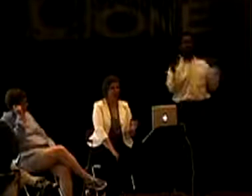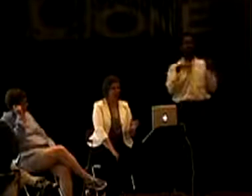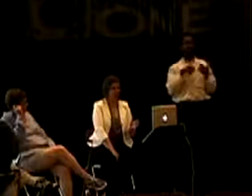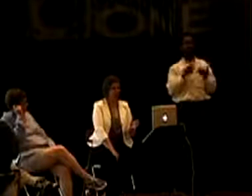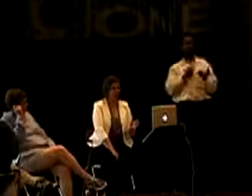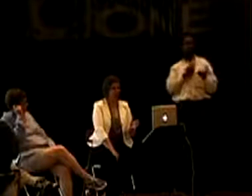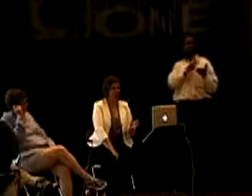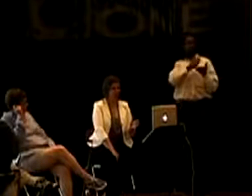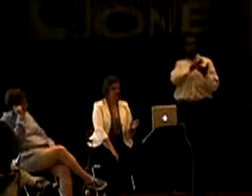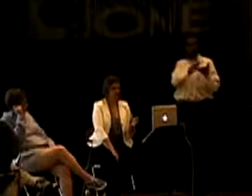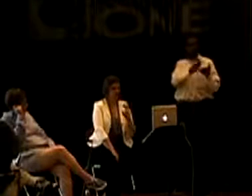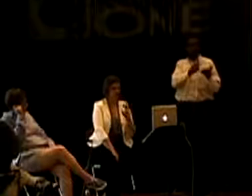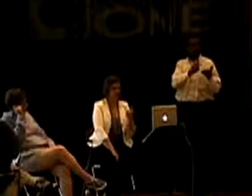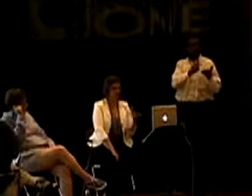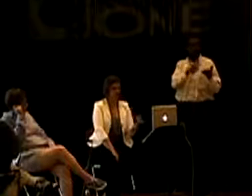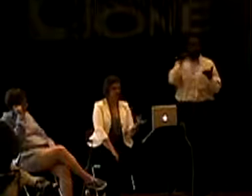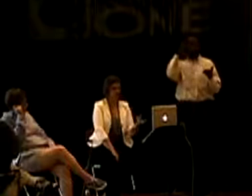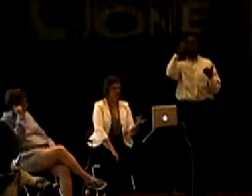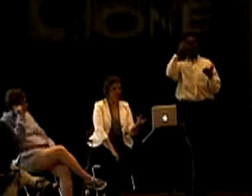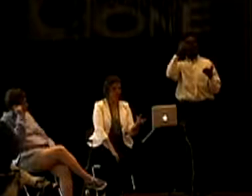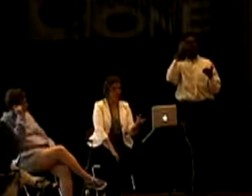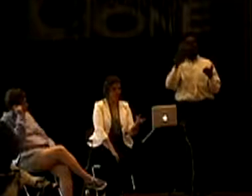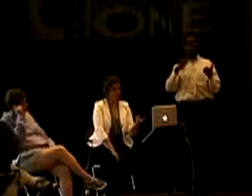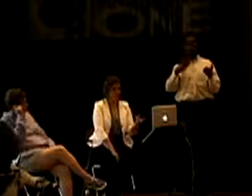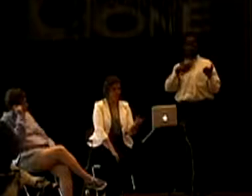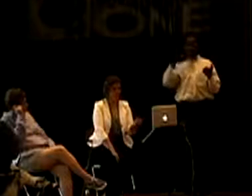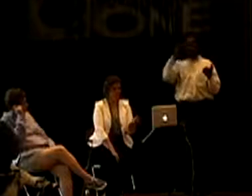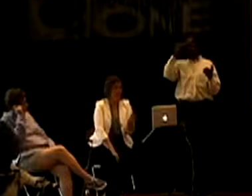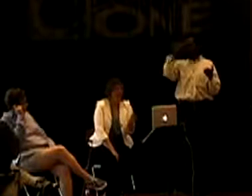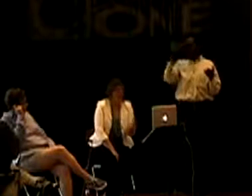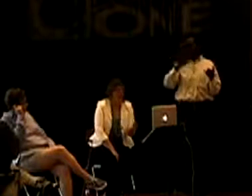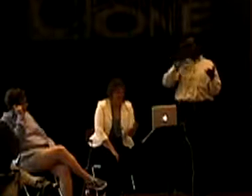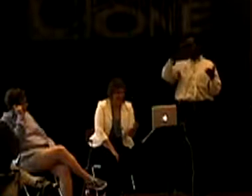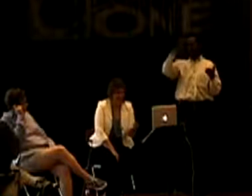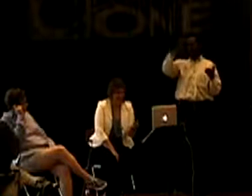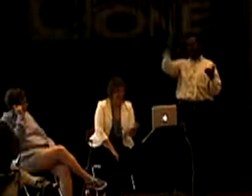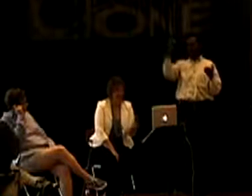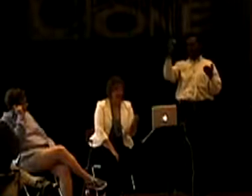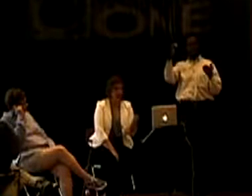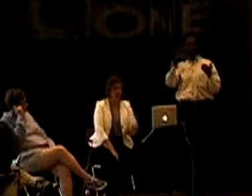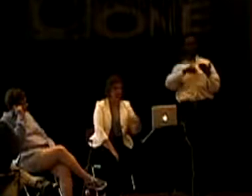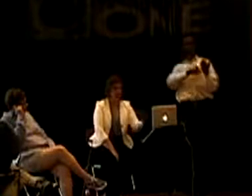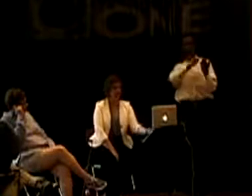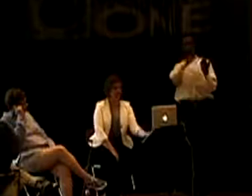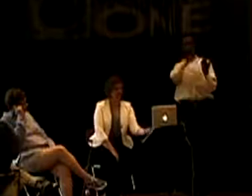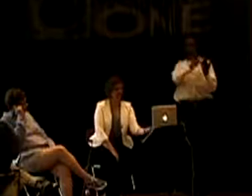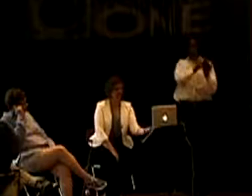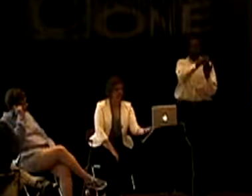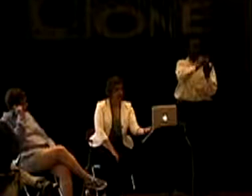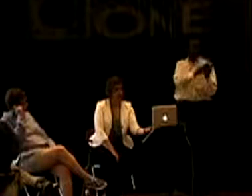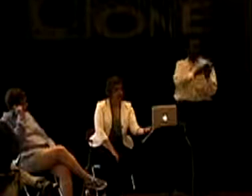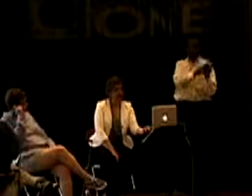about when your words were going to stay your words, and when they would be given